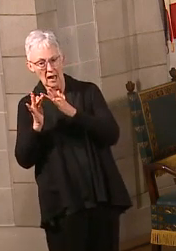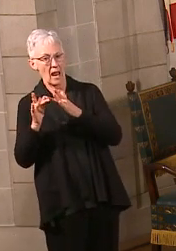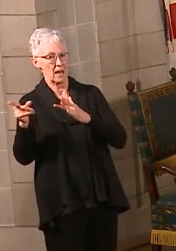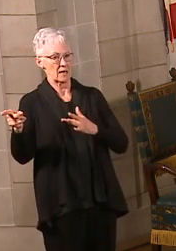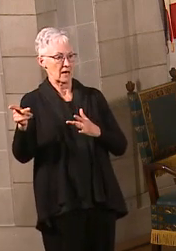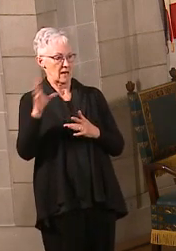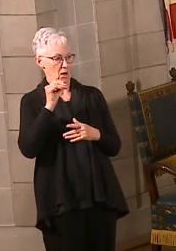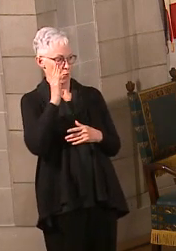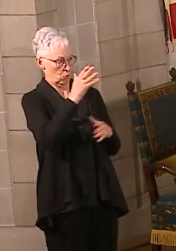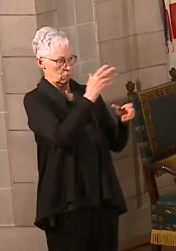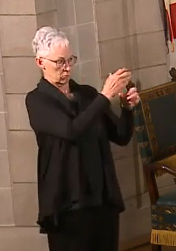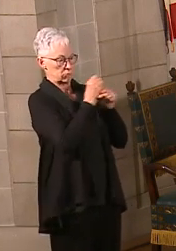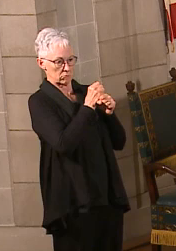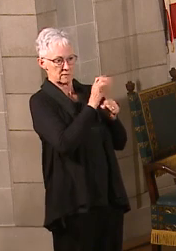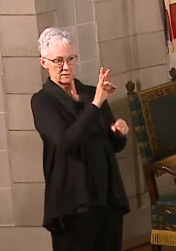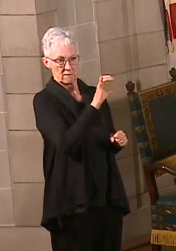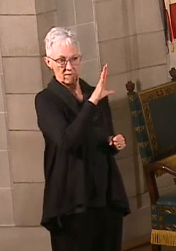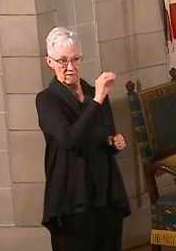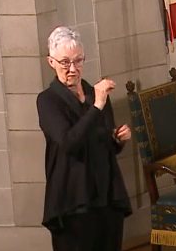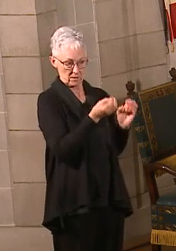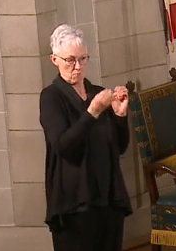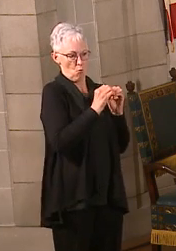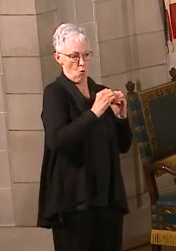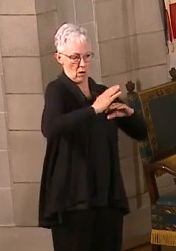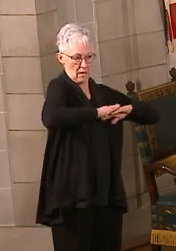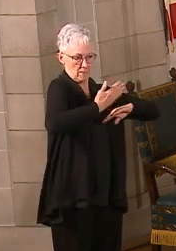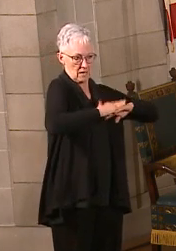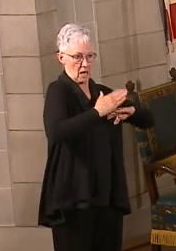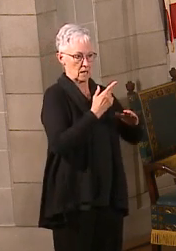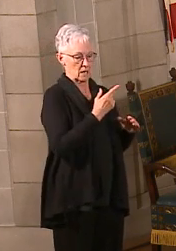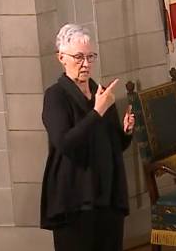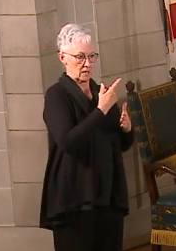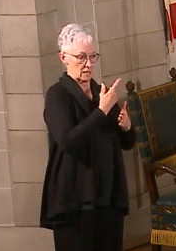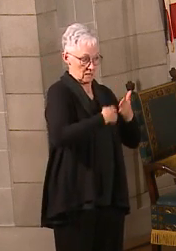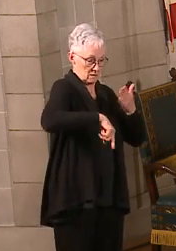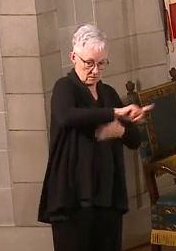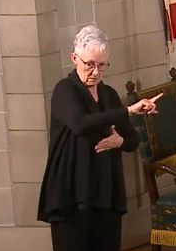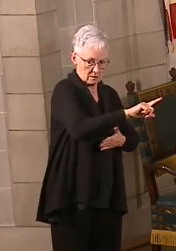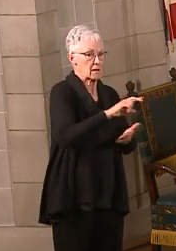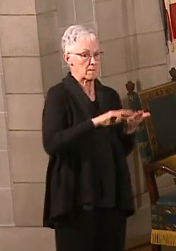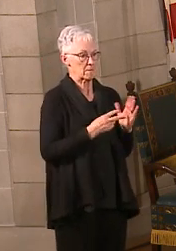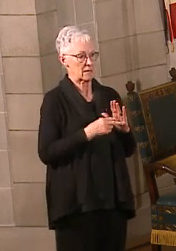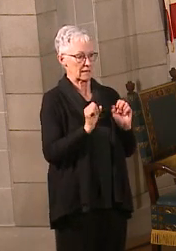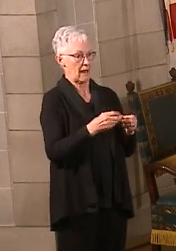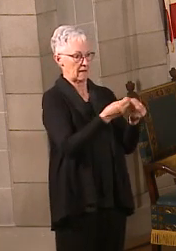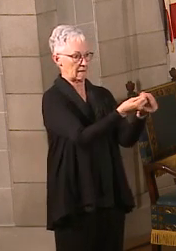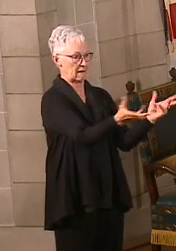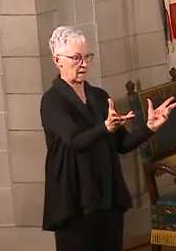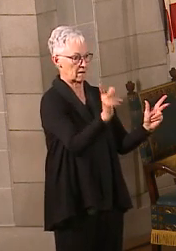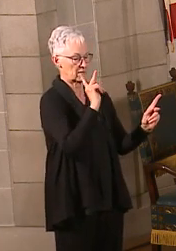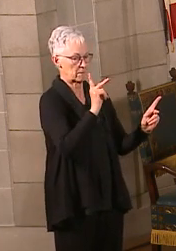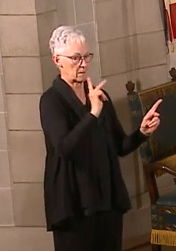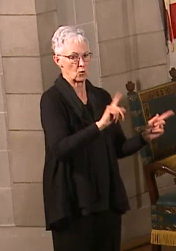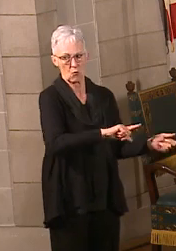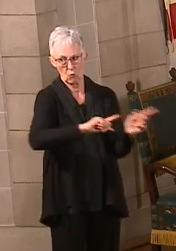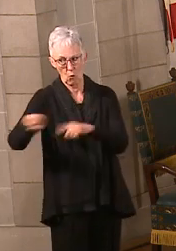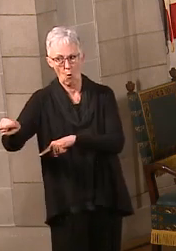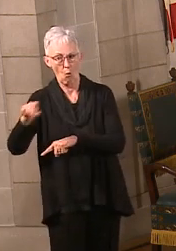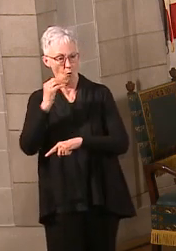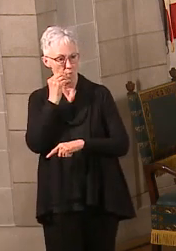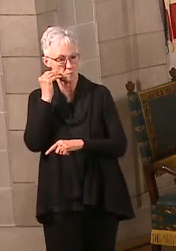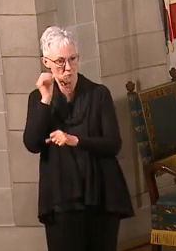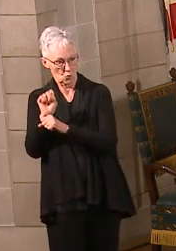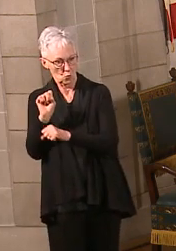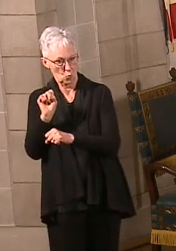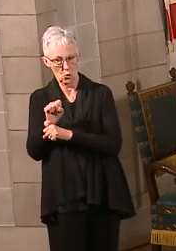750 will be coming next week. And as we continue to ramp up that percentage of our workforce that has distributed work capability and technology